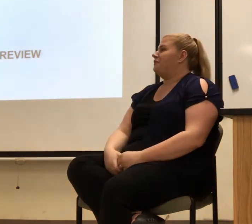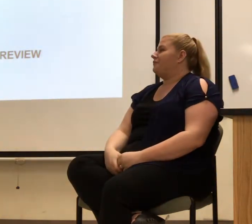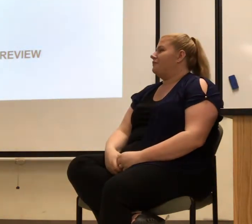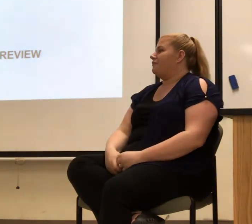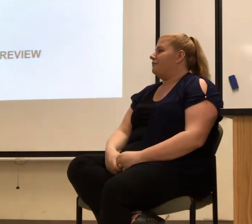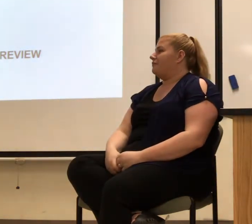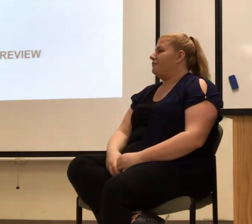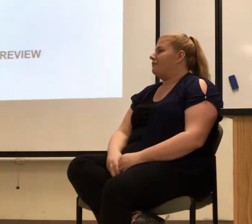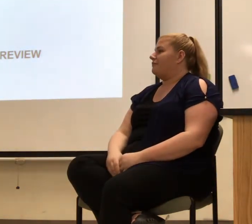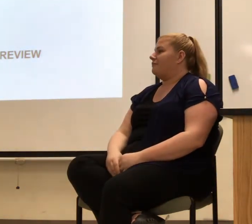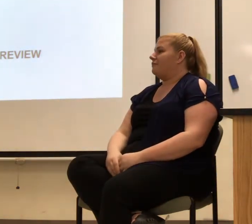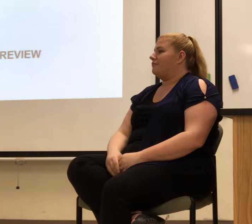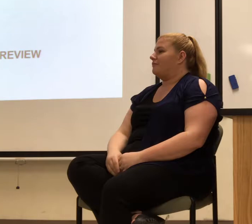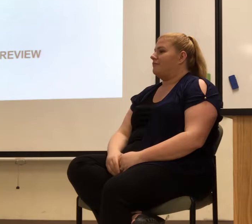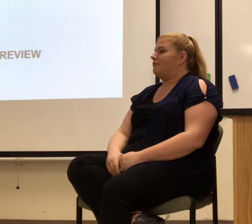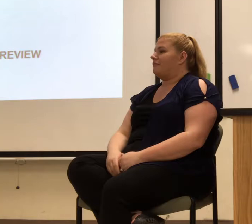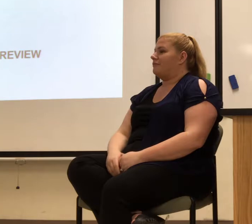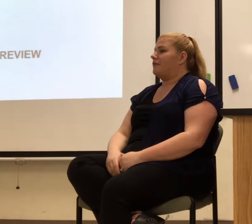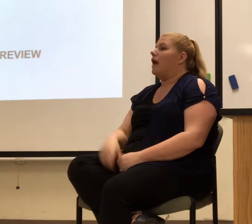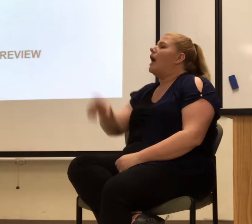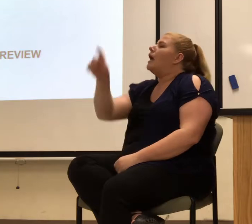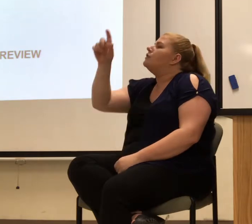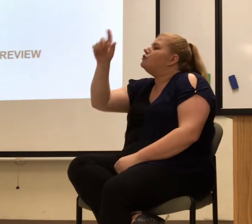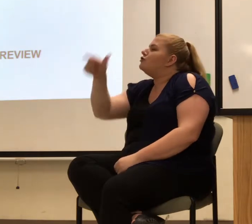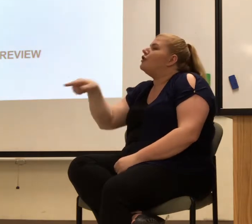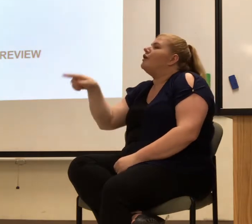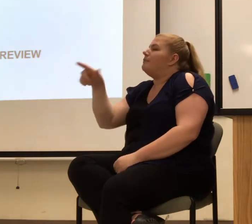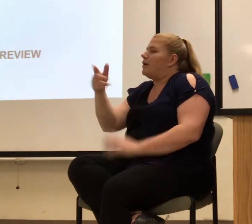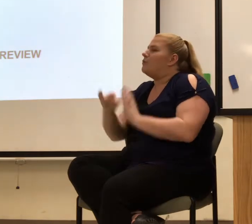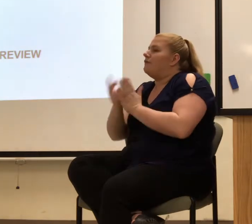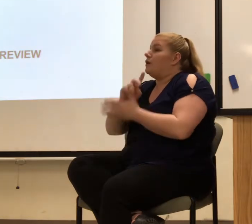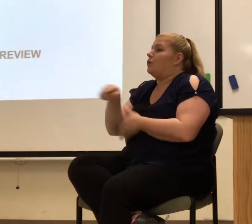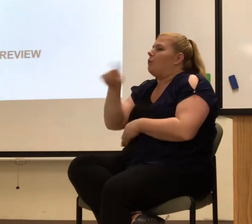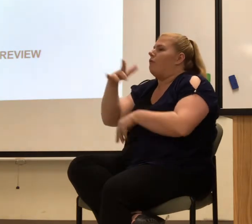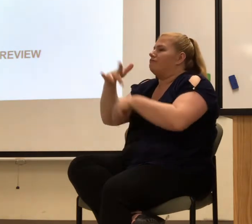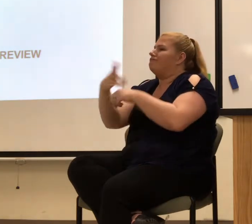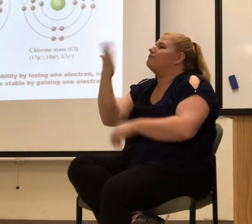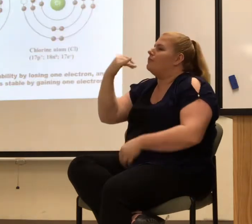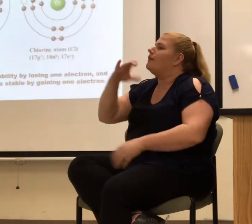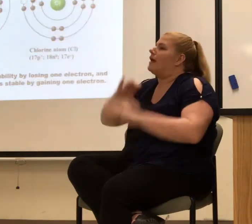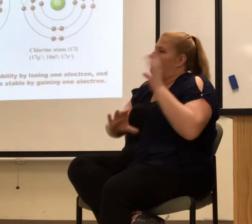Be kind of quick about it because it should be a review as you've taken chemistry.